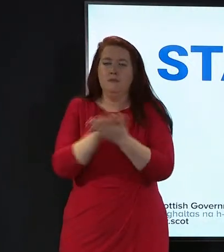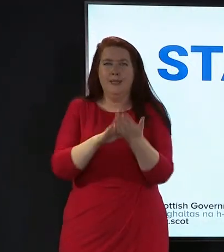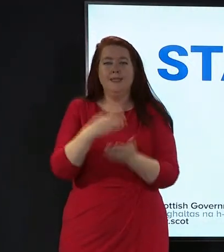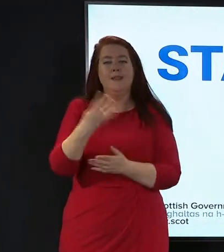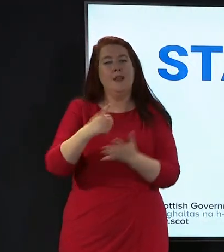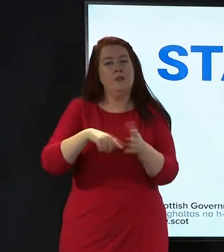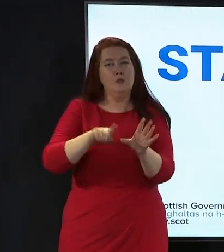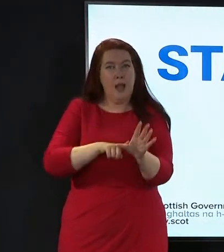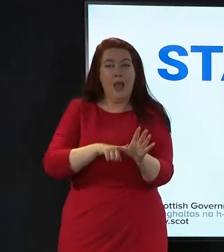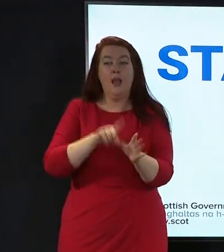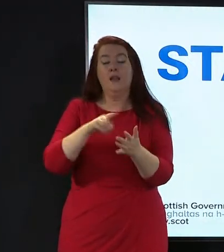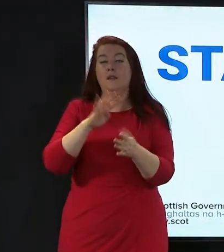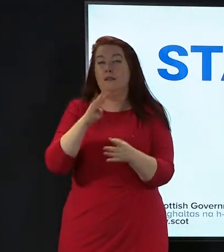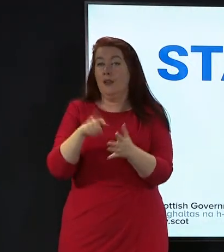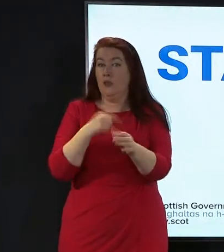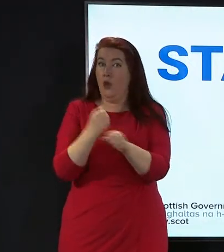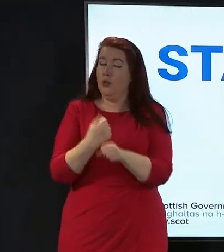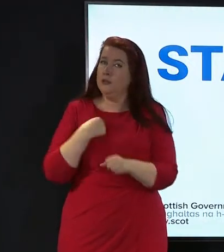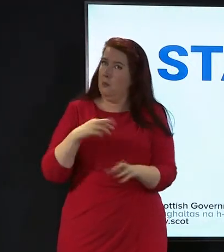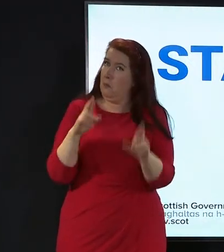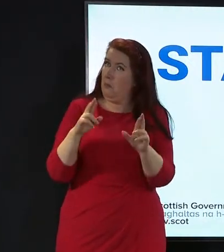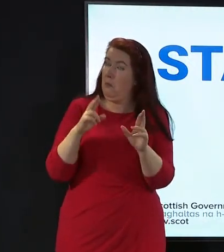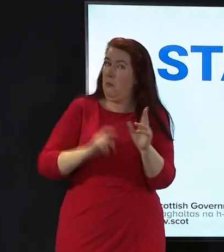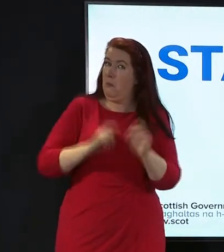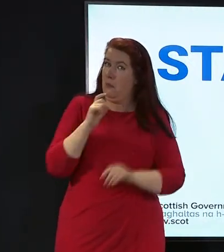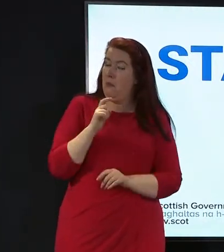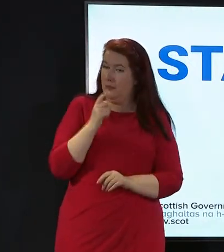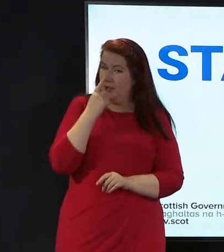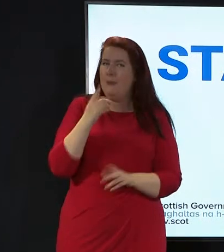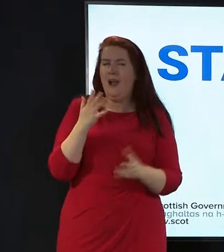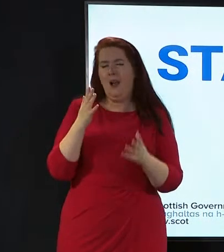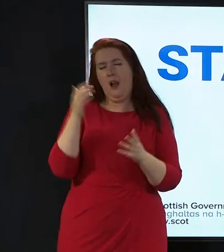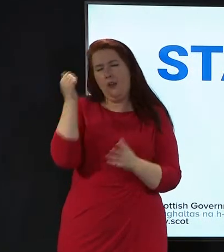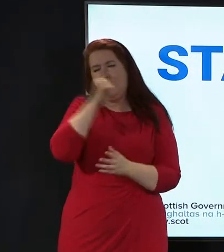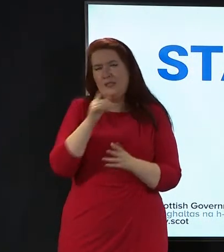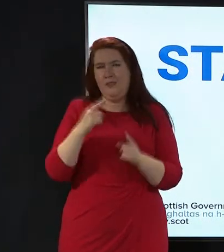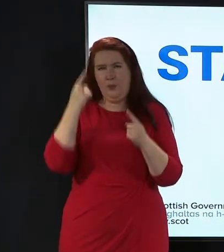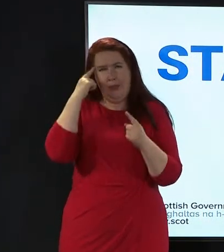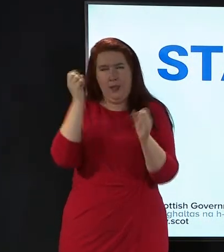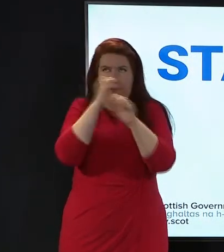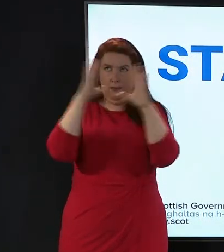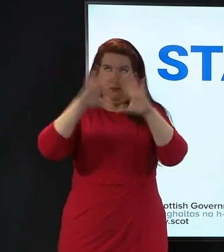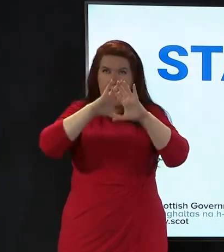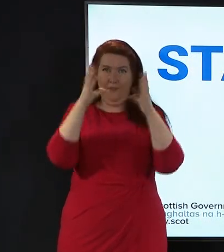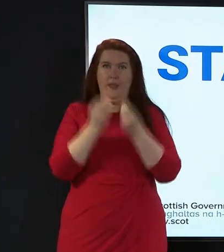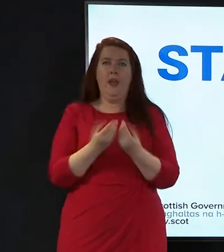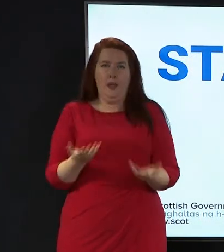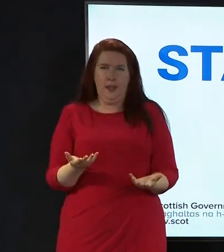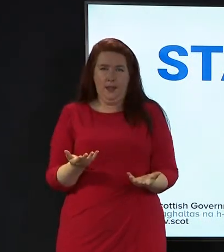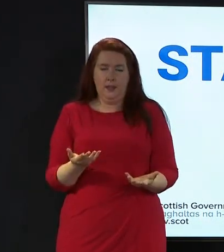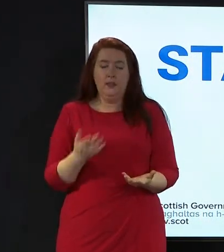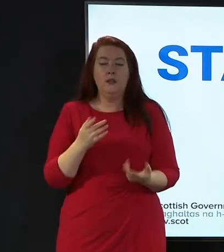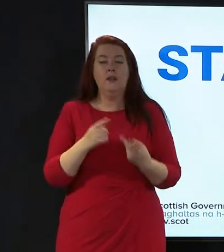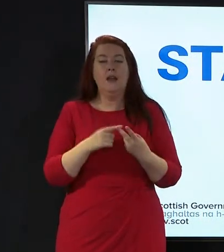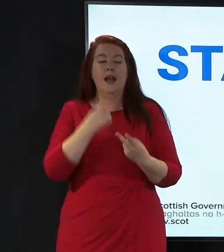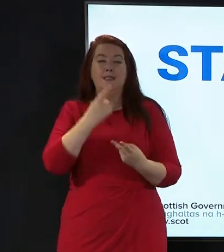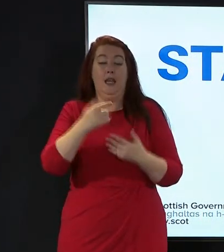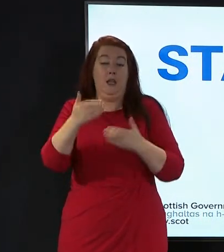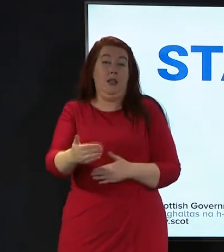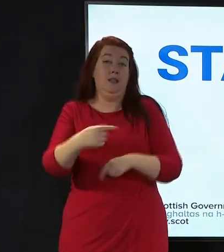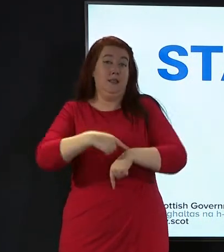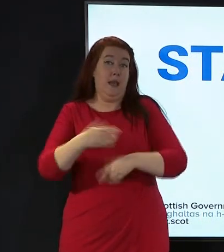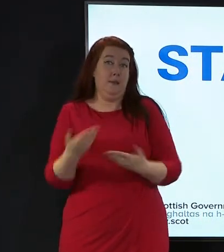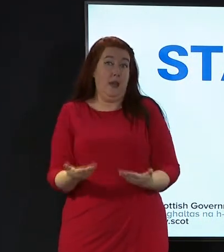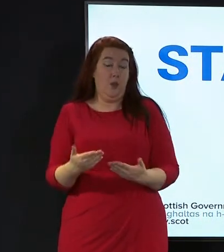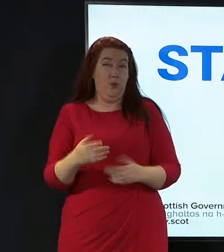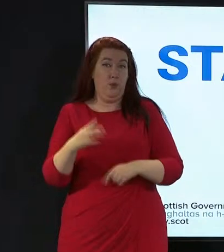will be met. But of course, we have to keep the wider picture under review. When I talk about this being a critical phase, it's, you know, the period